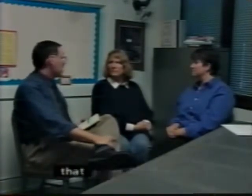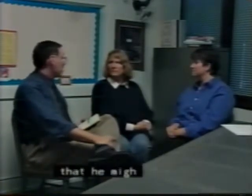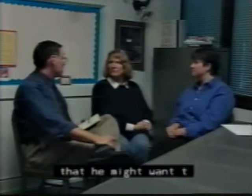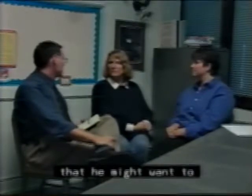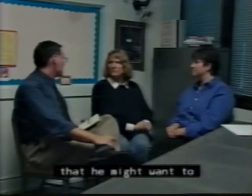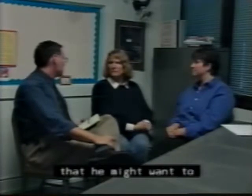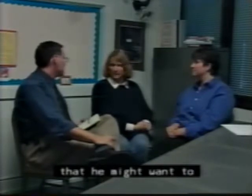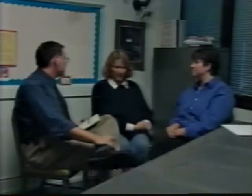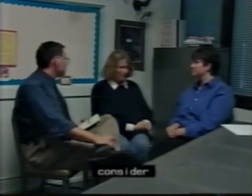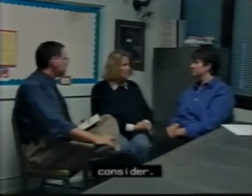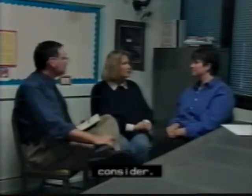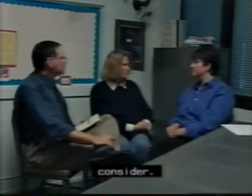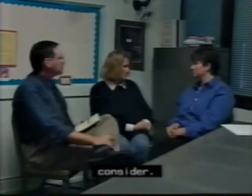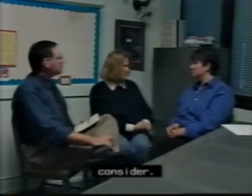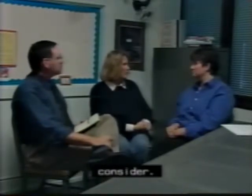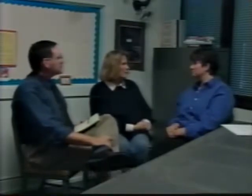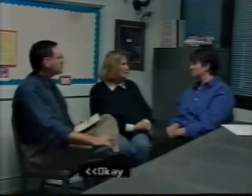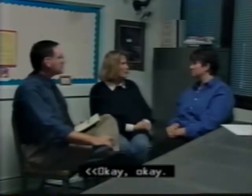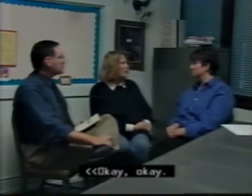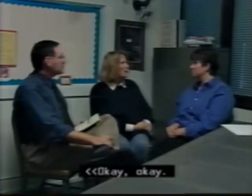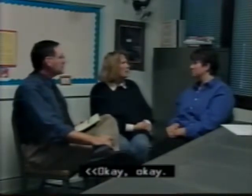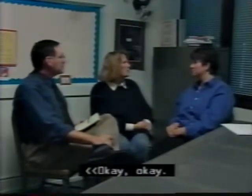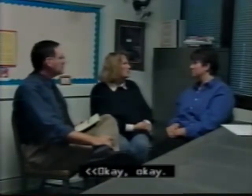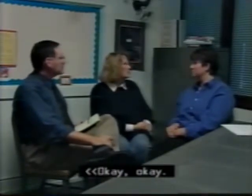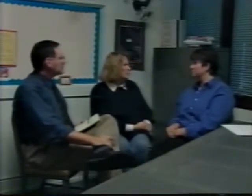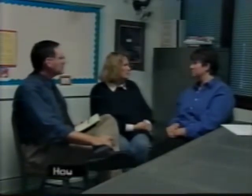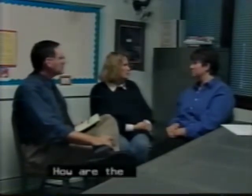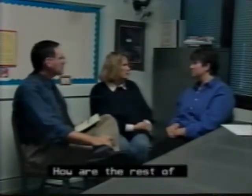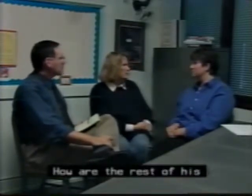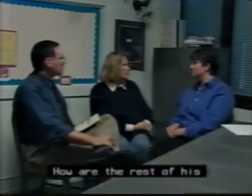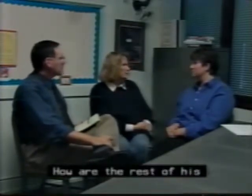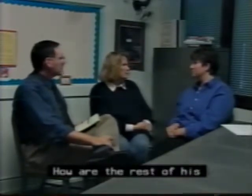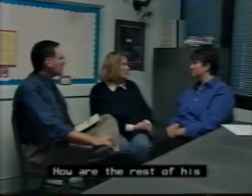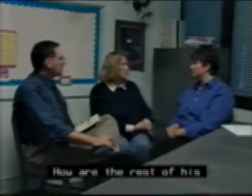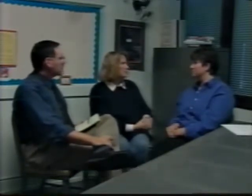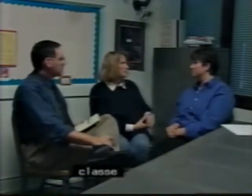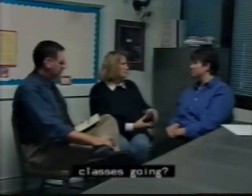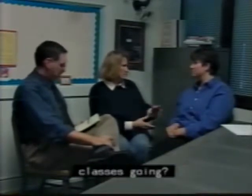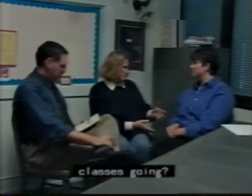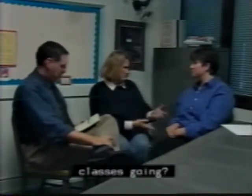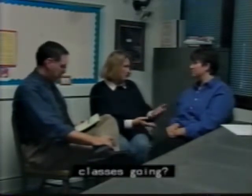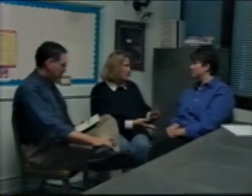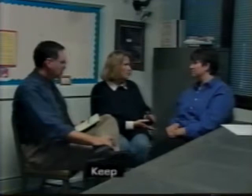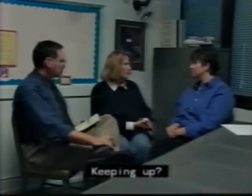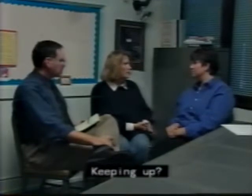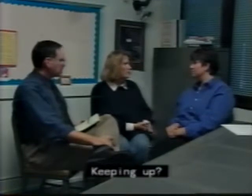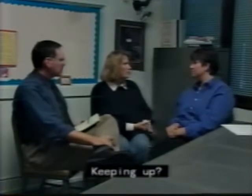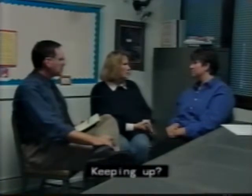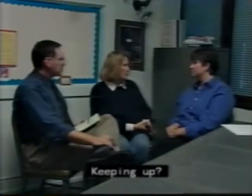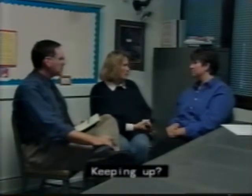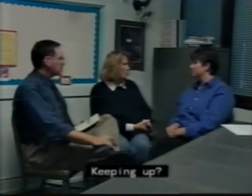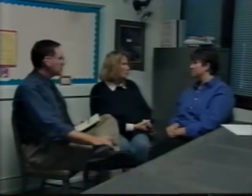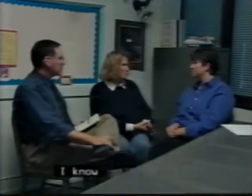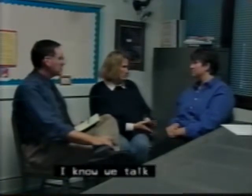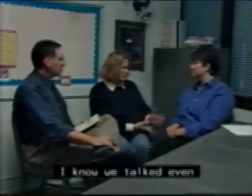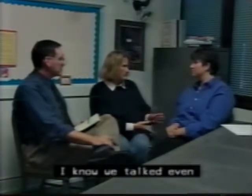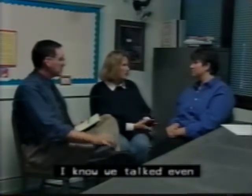want to consider. Okay. How are the rest of his classes going? Keeping up? And I know we've